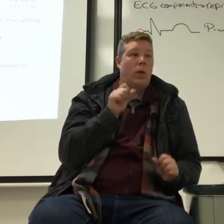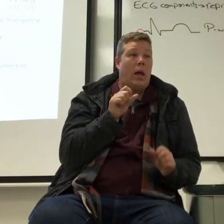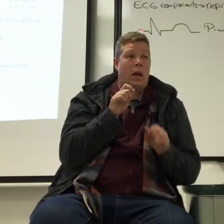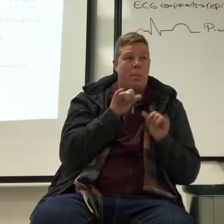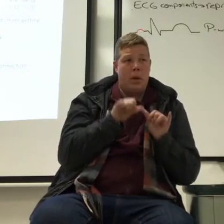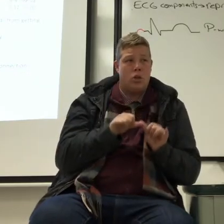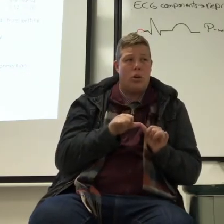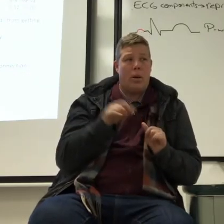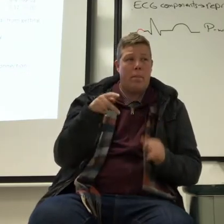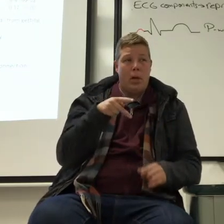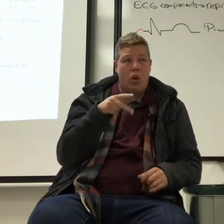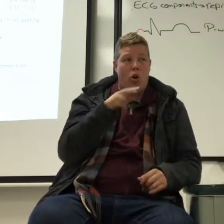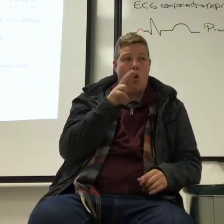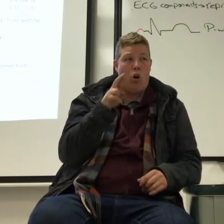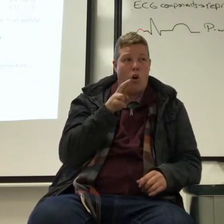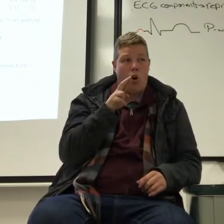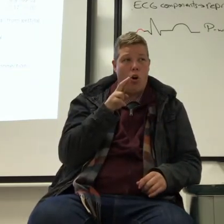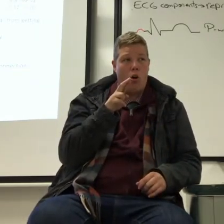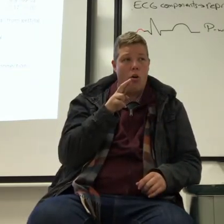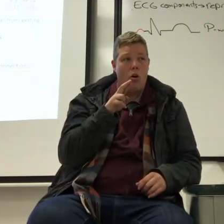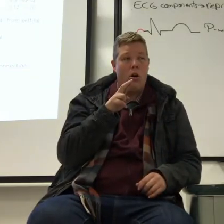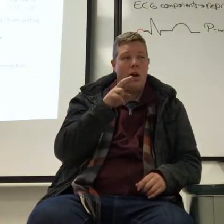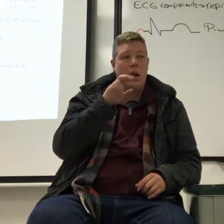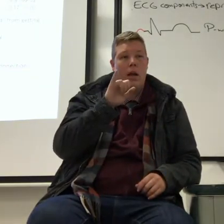the PR interval.